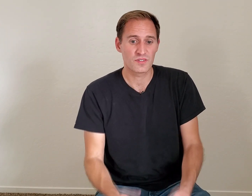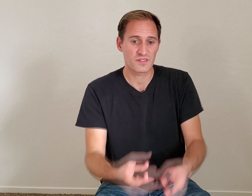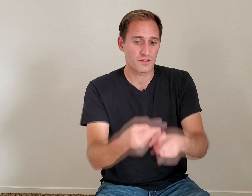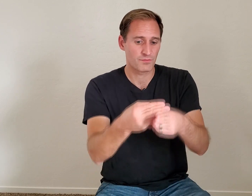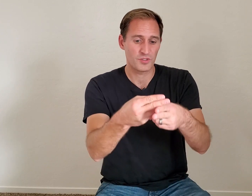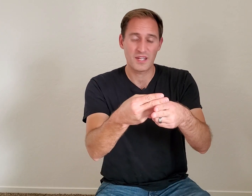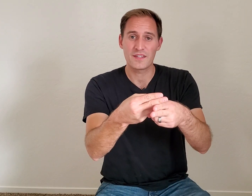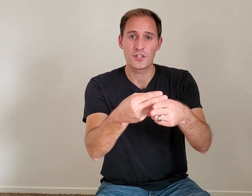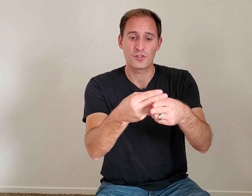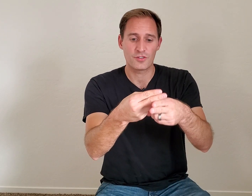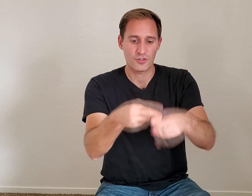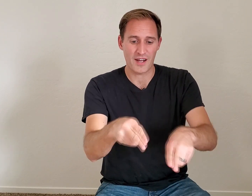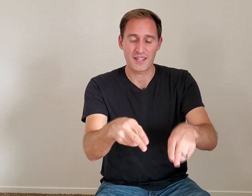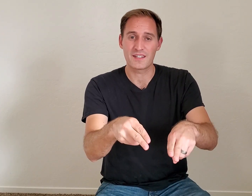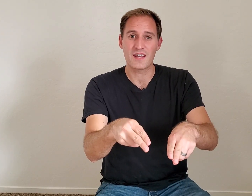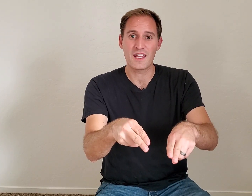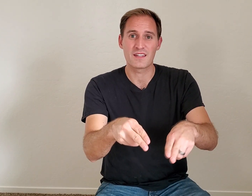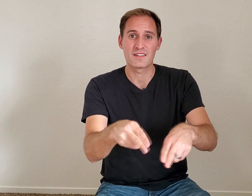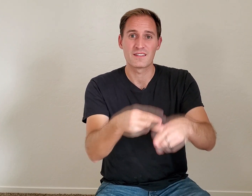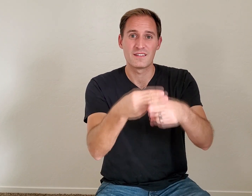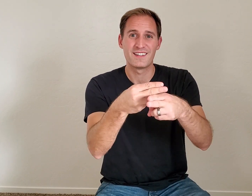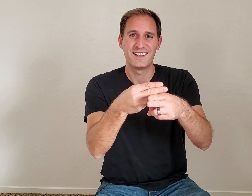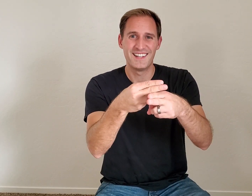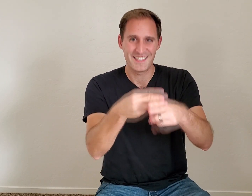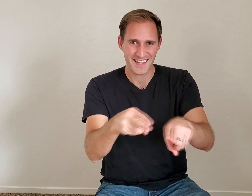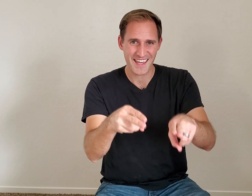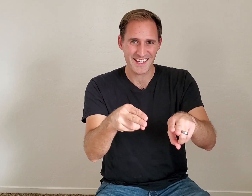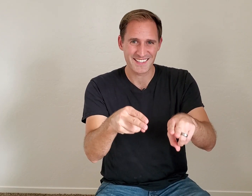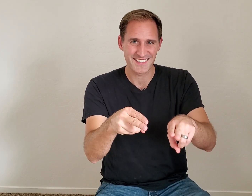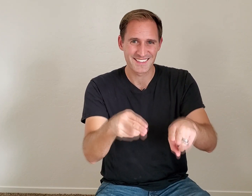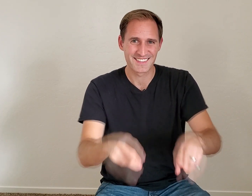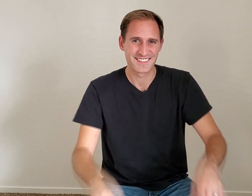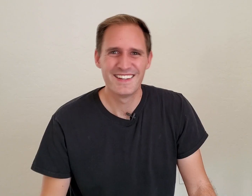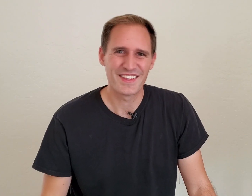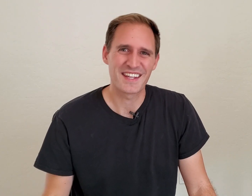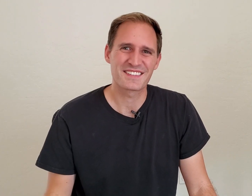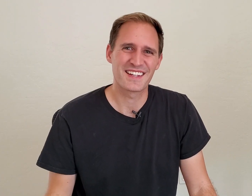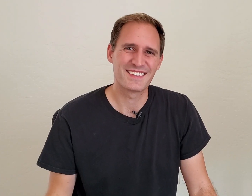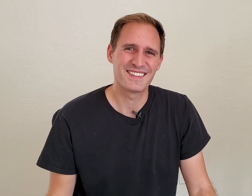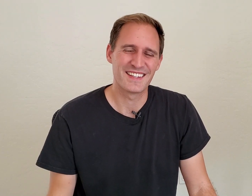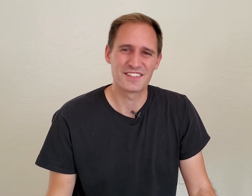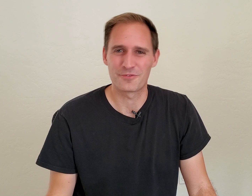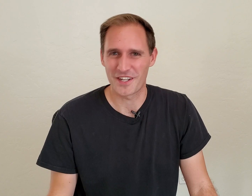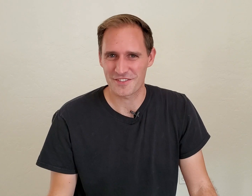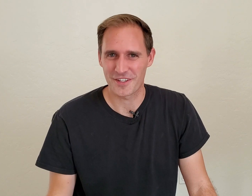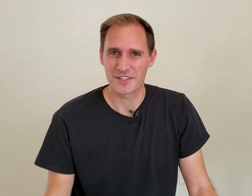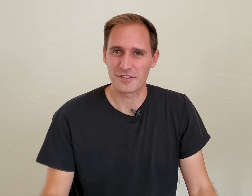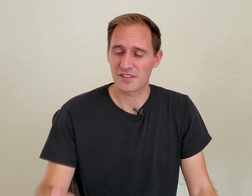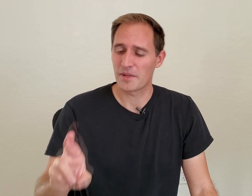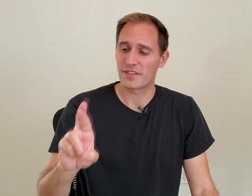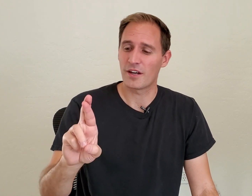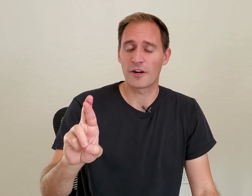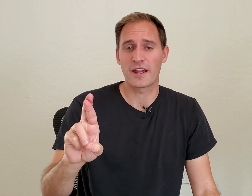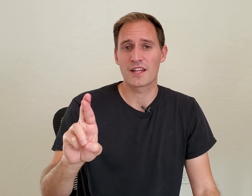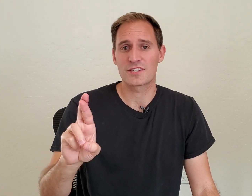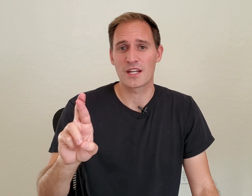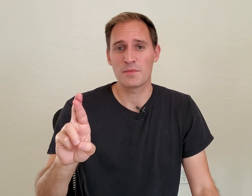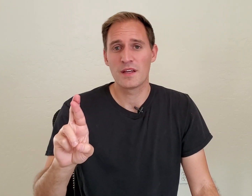just pretend that you're cracking an egg. Egg. The next sign is restaurant. You just make the R hand shape